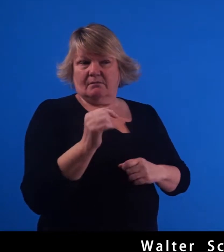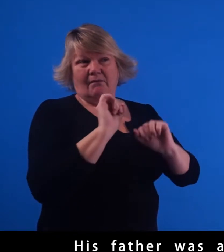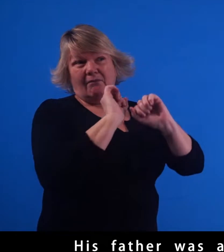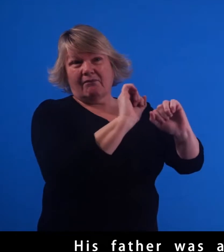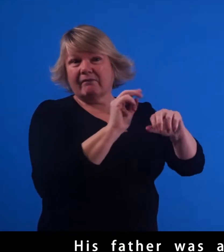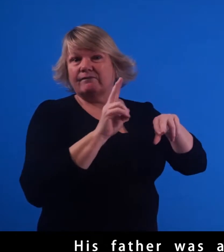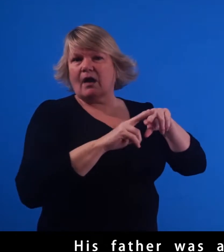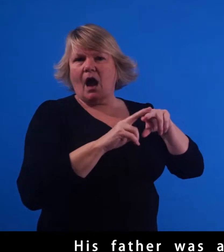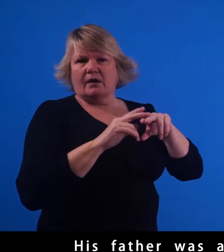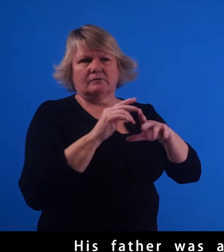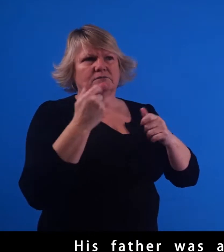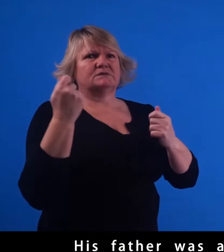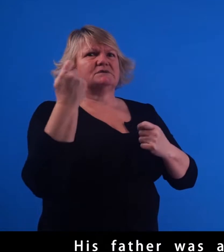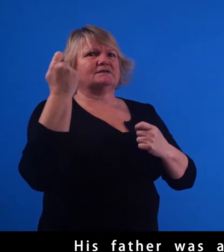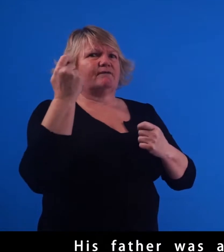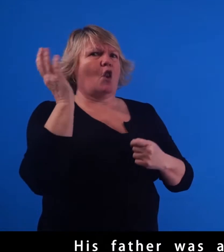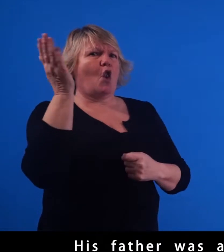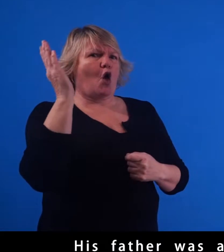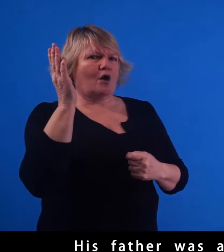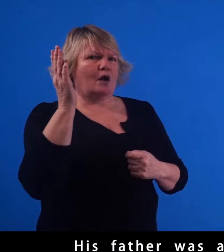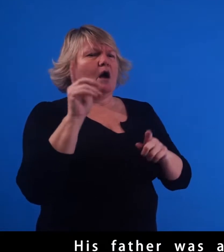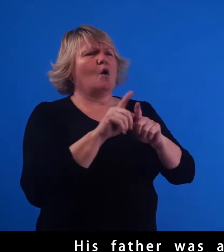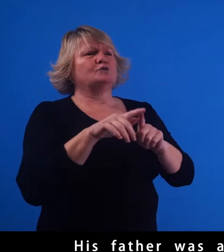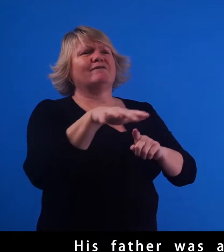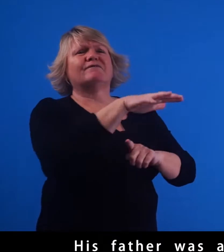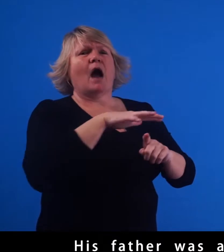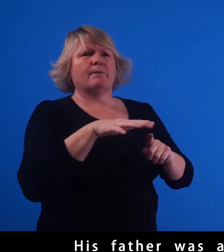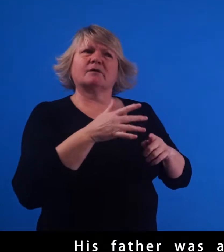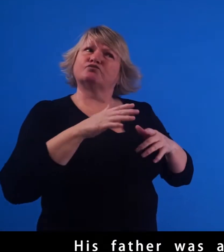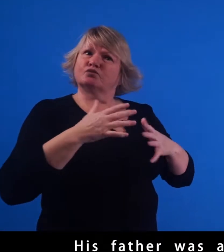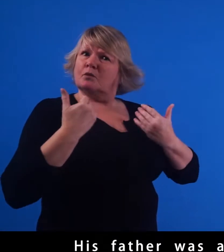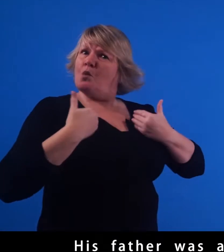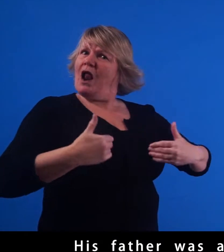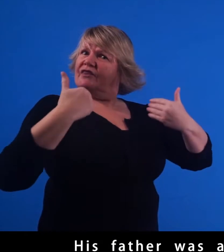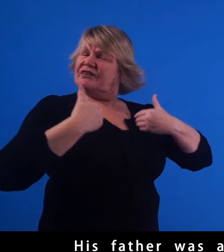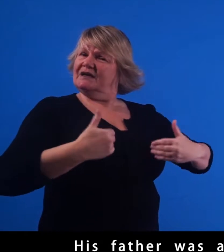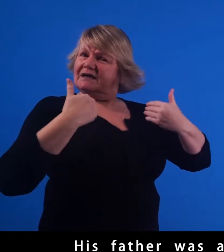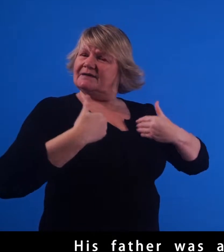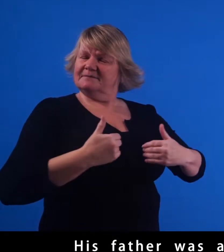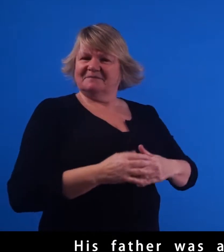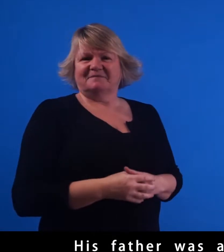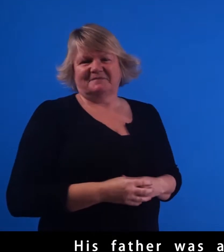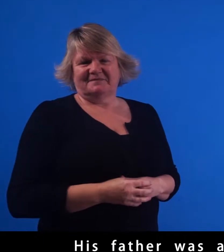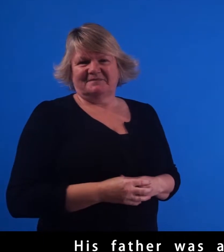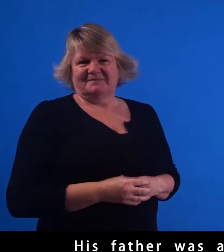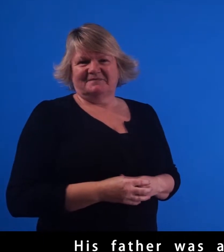1771. His father was a successful lawyer, and the family were quite